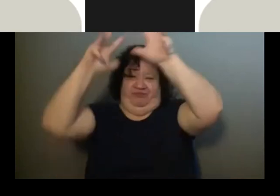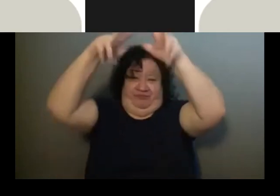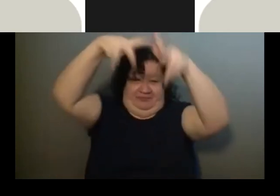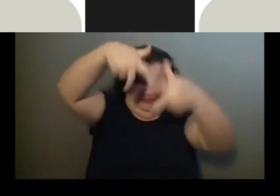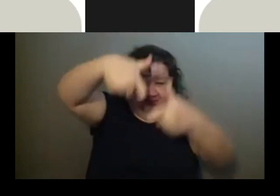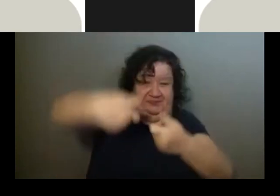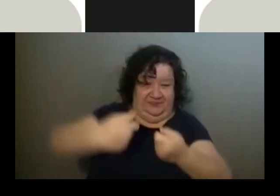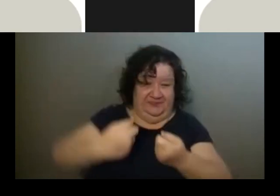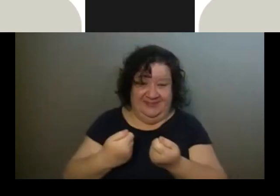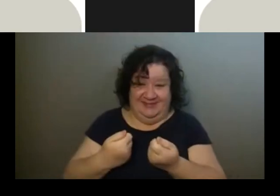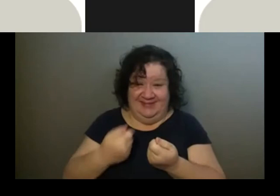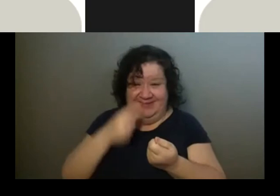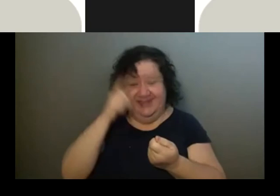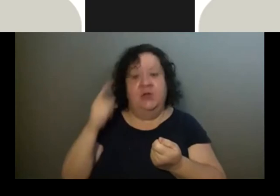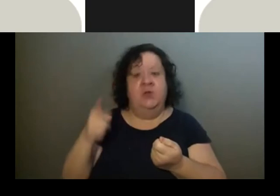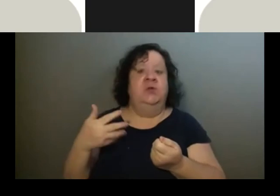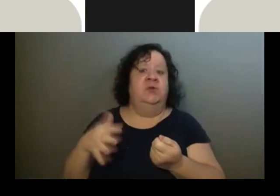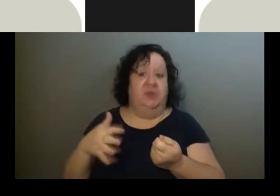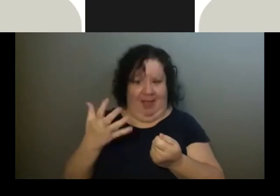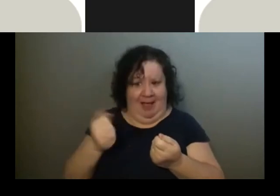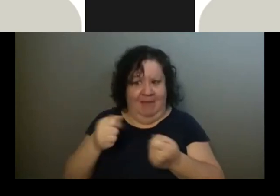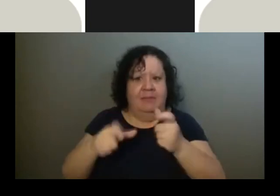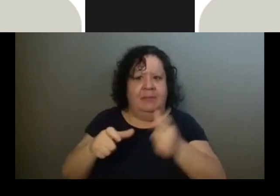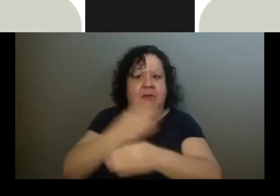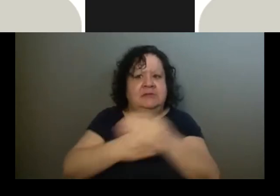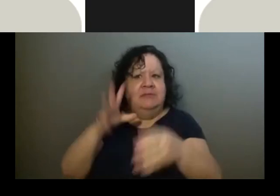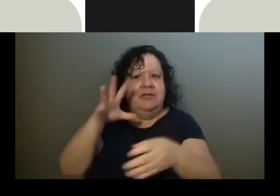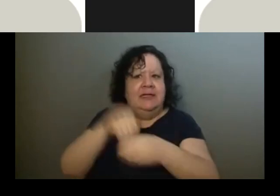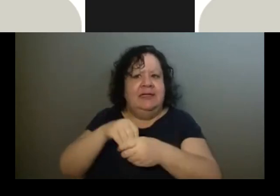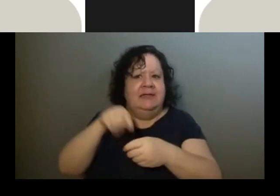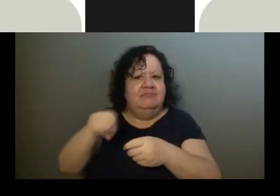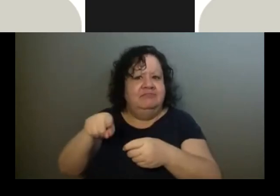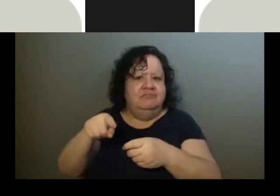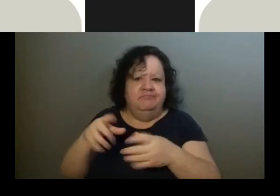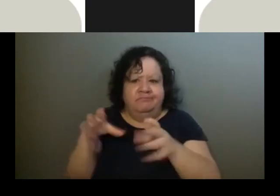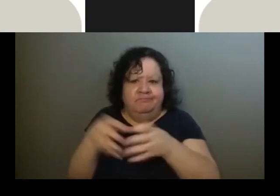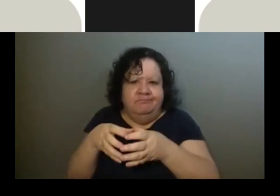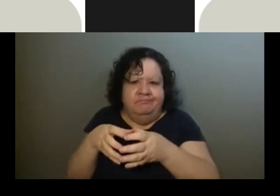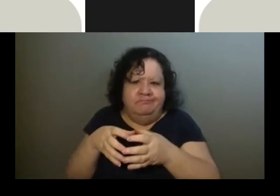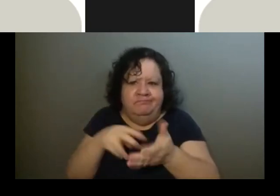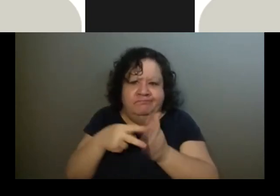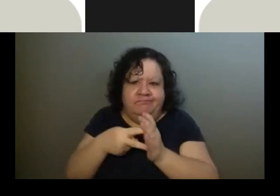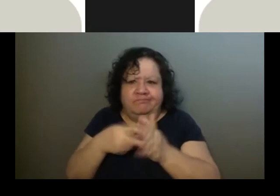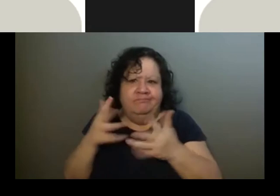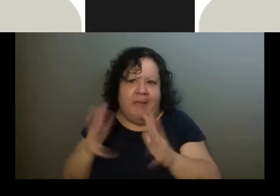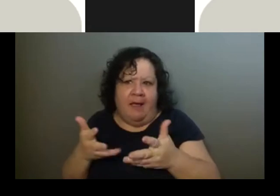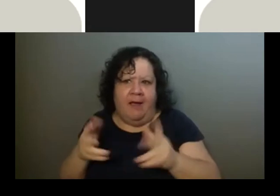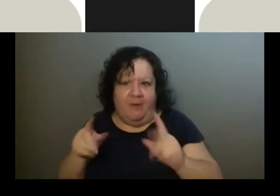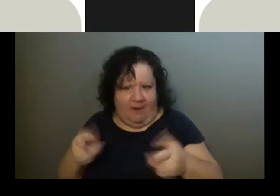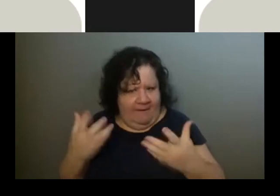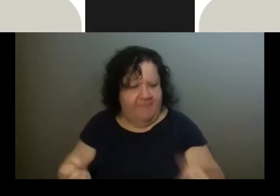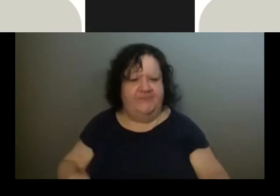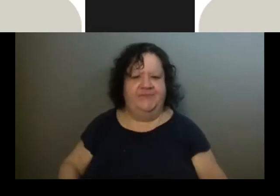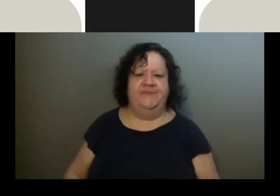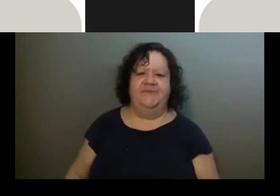our DX4 resilience project, which was carried out in Philippines and Sri Lanka. And of course, the work we have